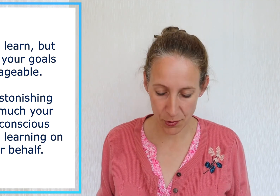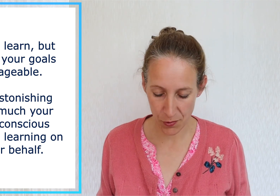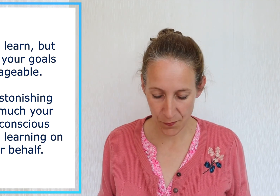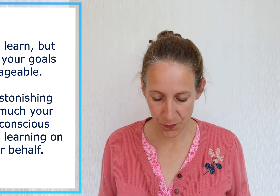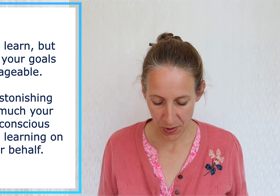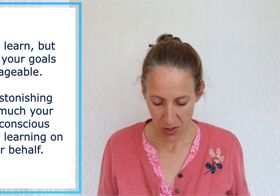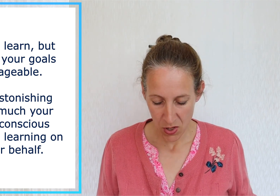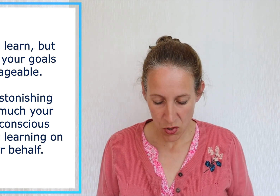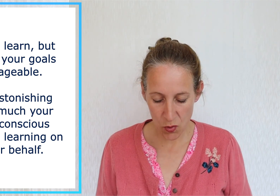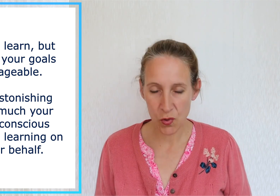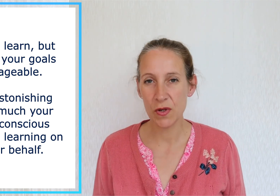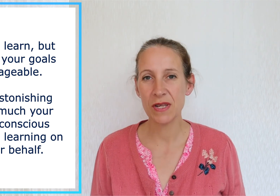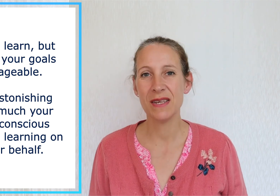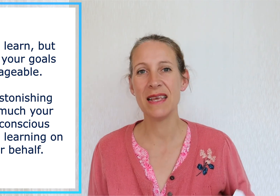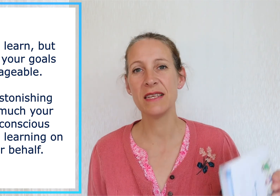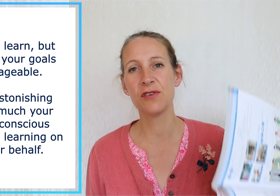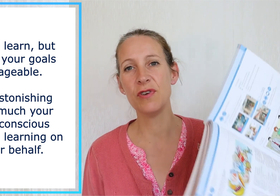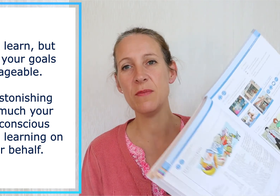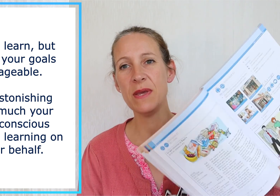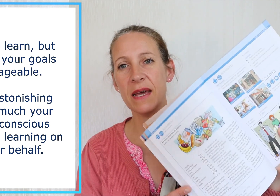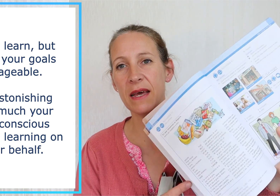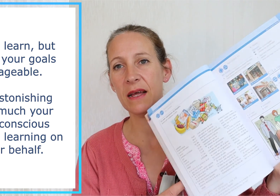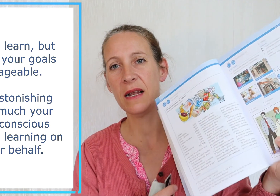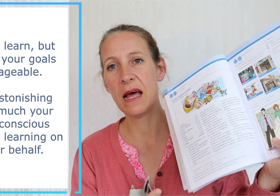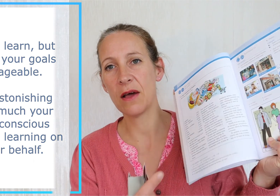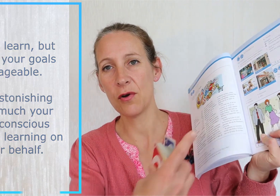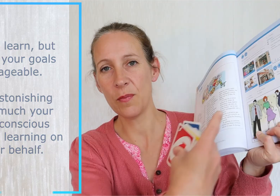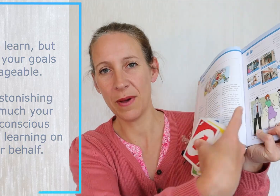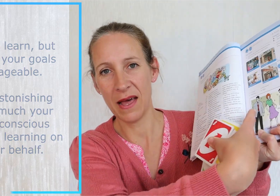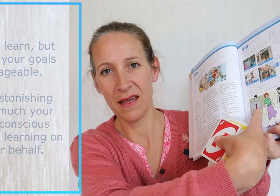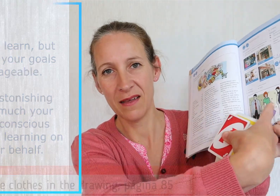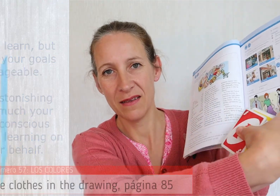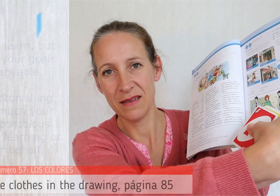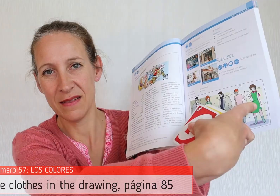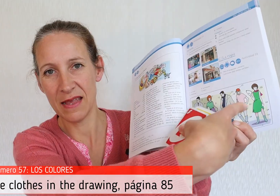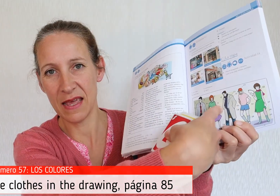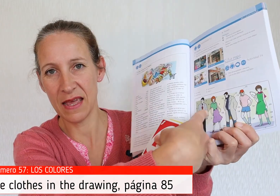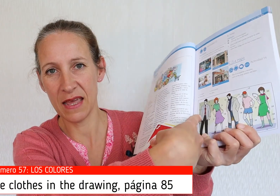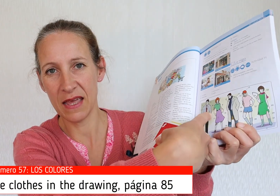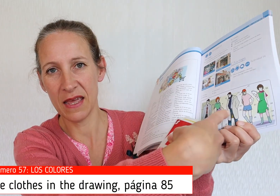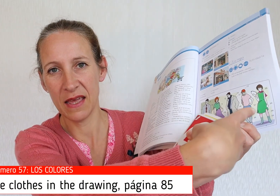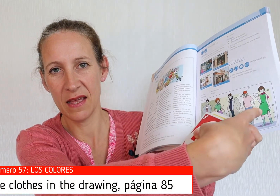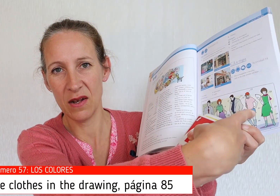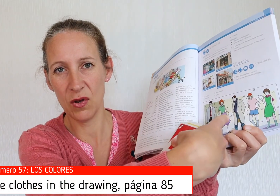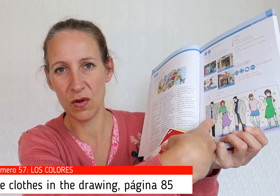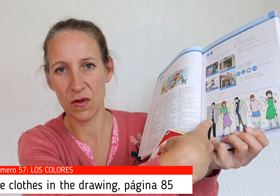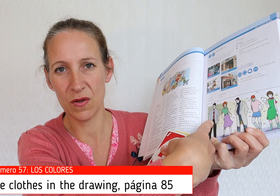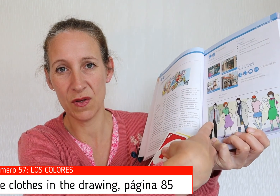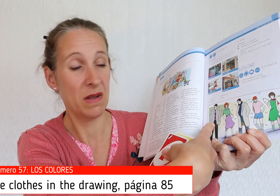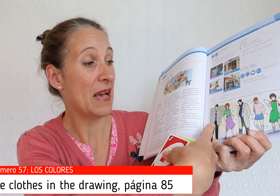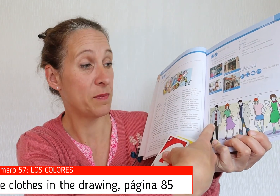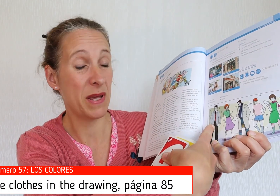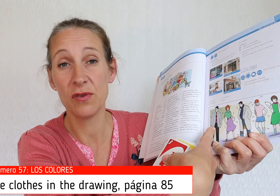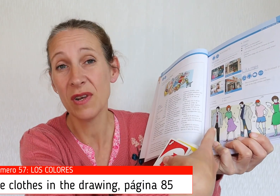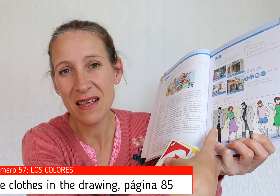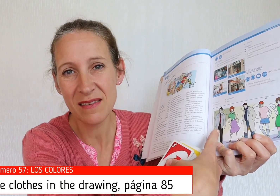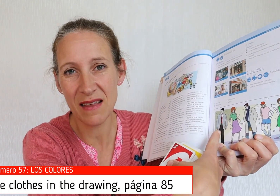libro, you could describir la ropa de las personas en